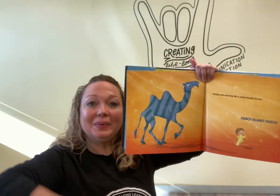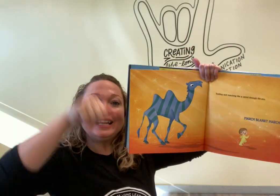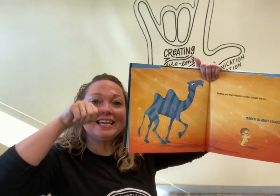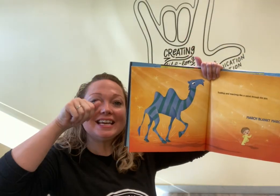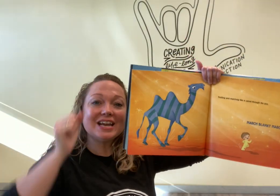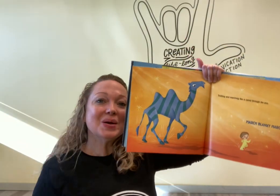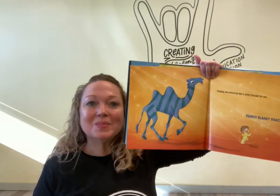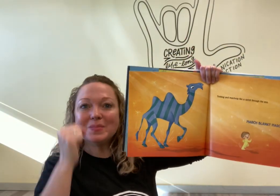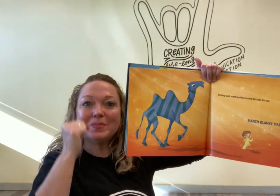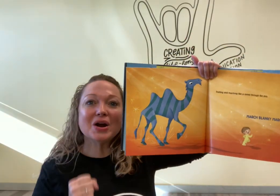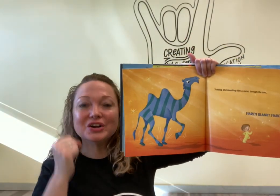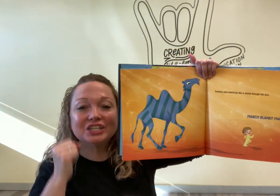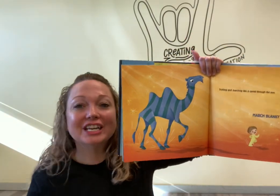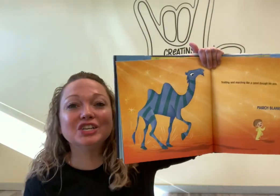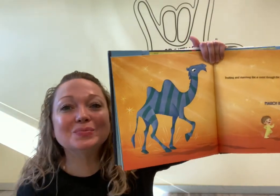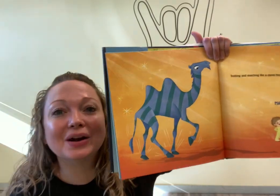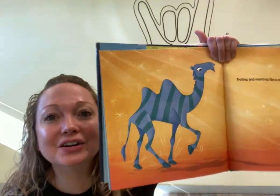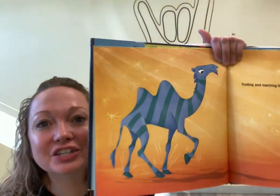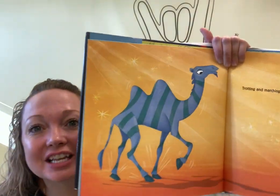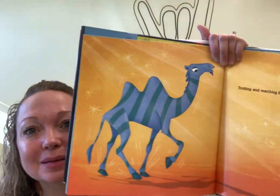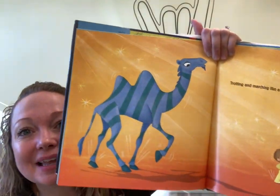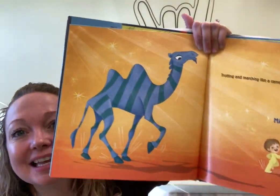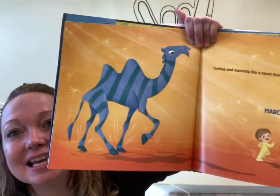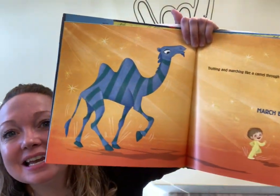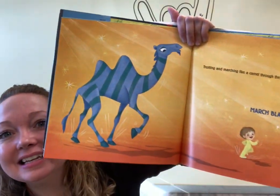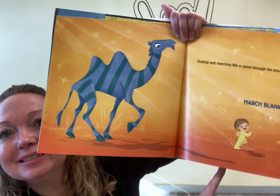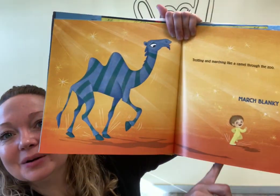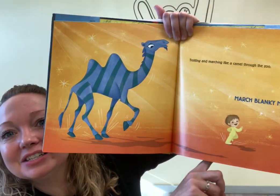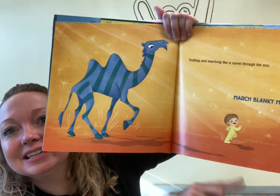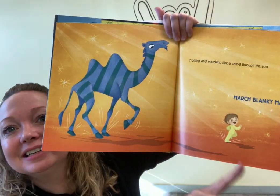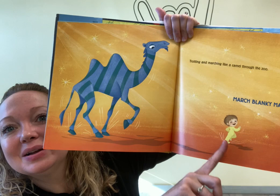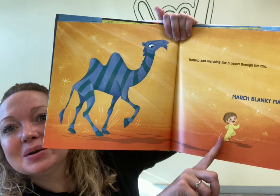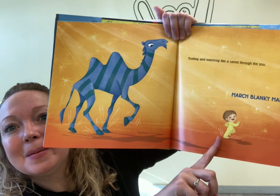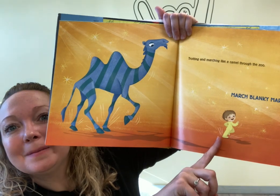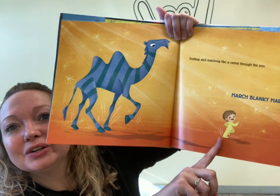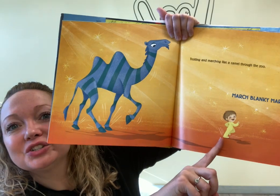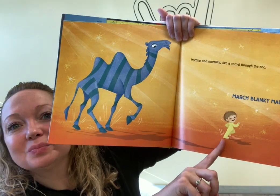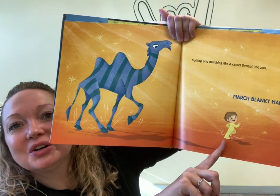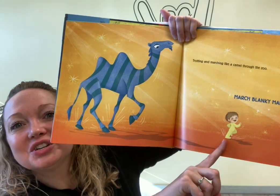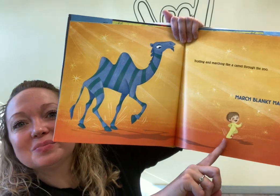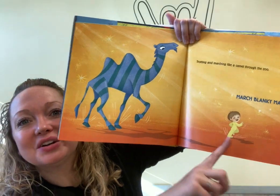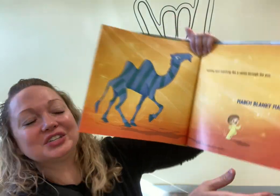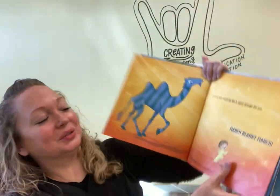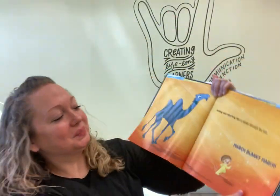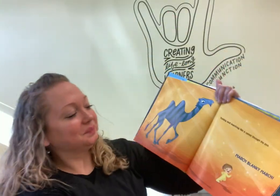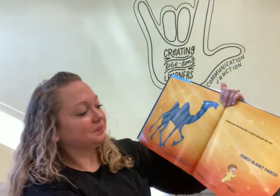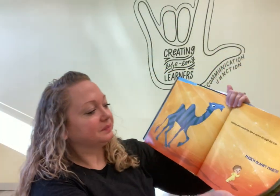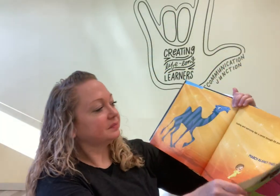Blinky, march. Can you march like the Blinky? He's marching. March, march, march.